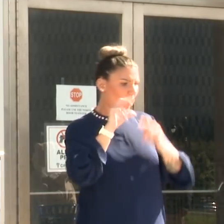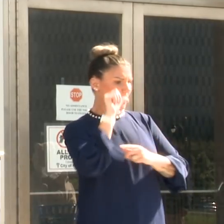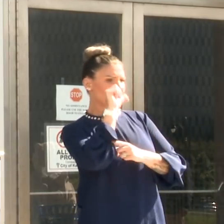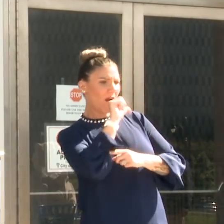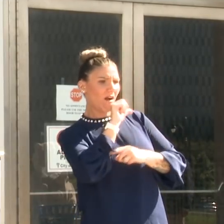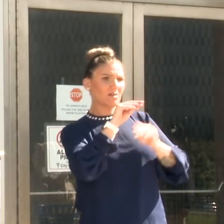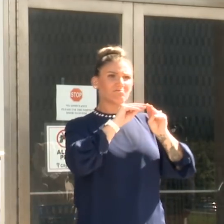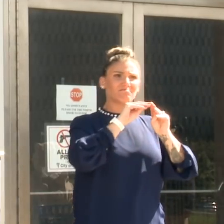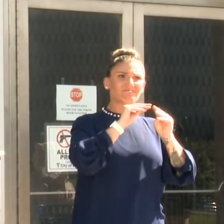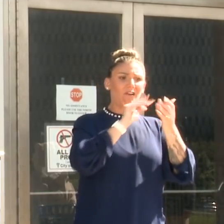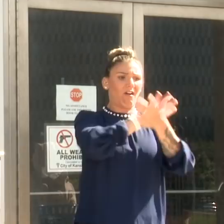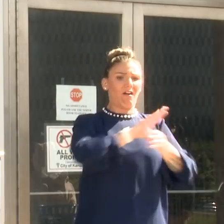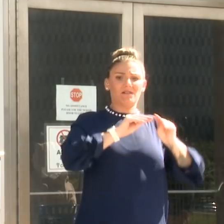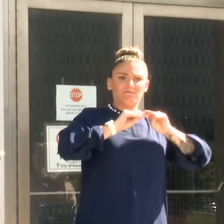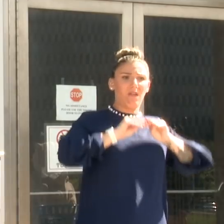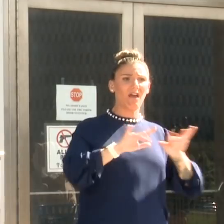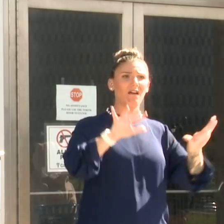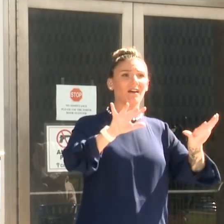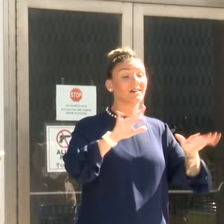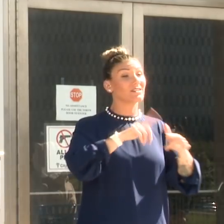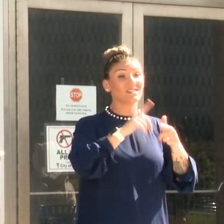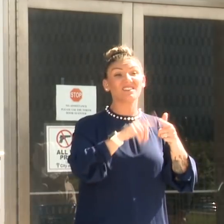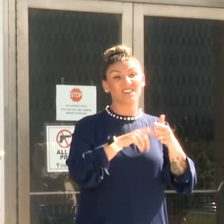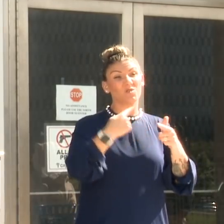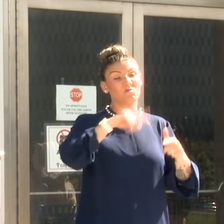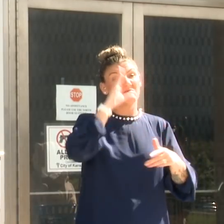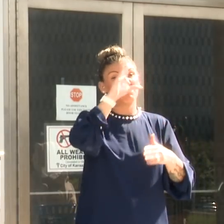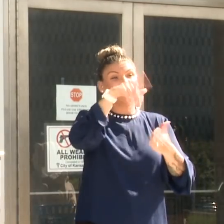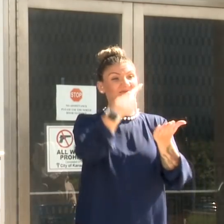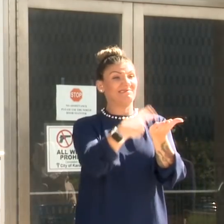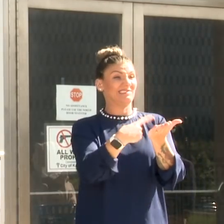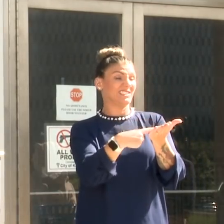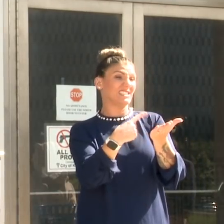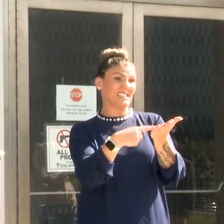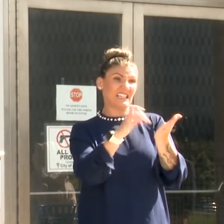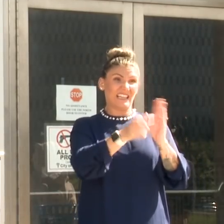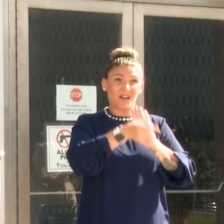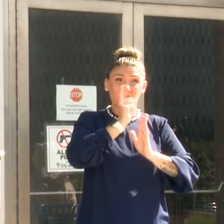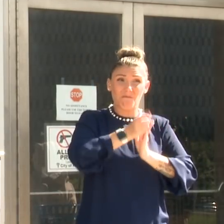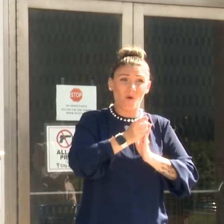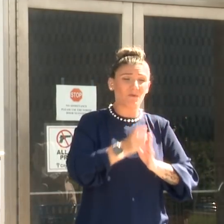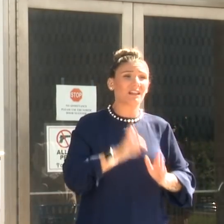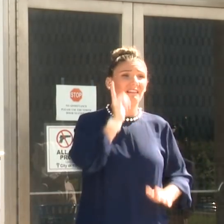are causing outbreaks, then we'll have to cross that when we get to that point.